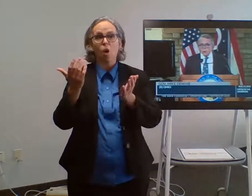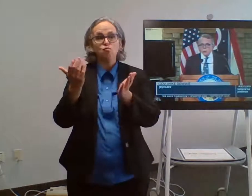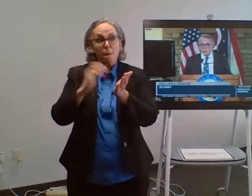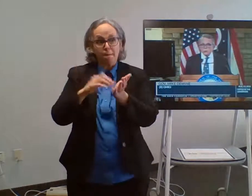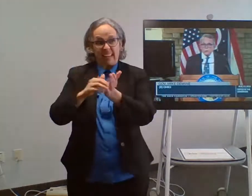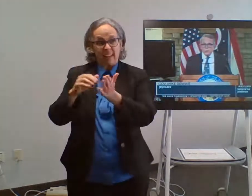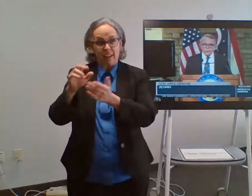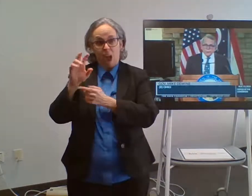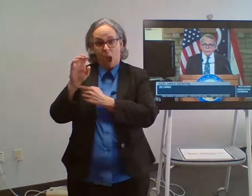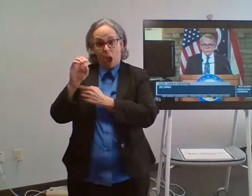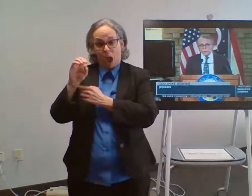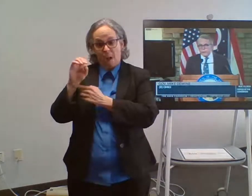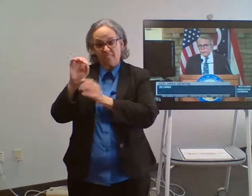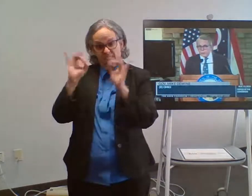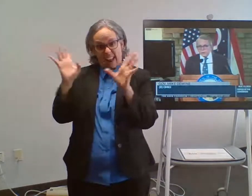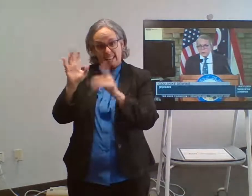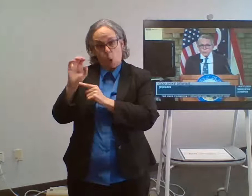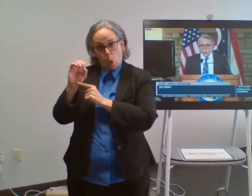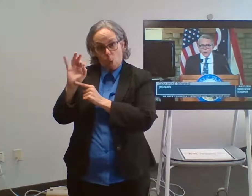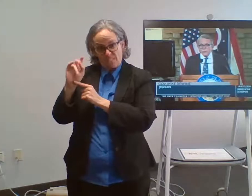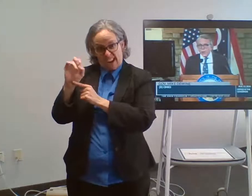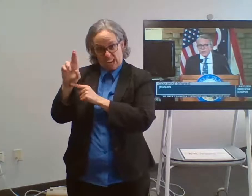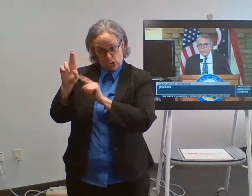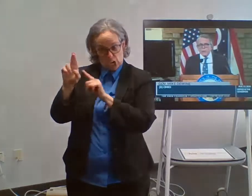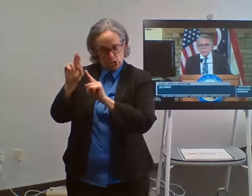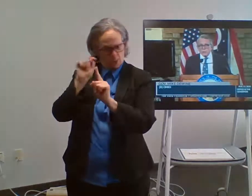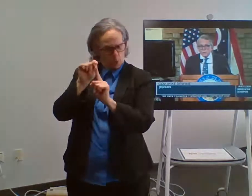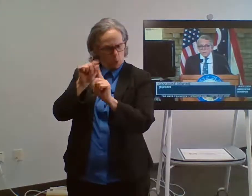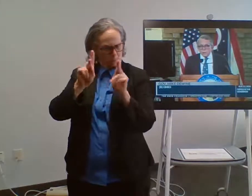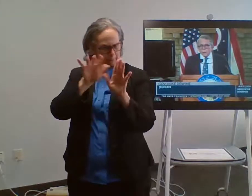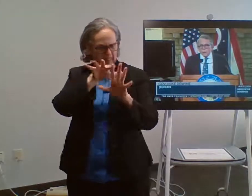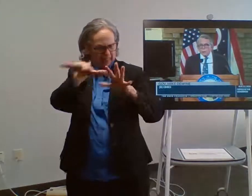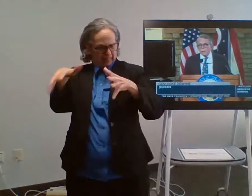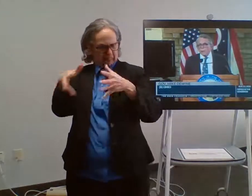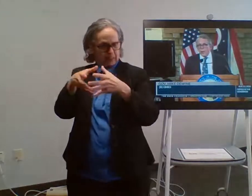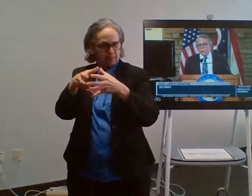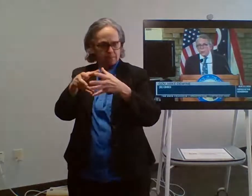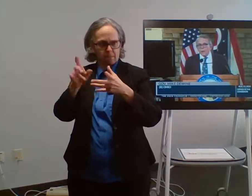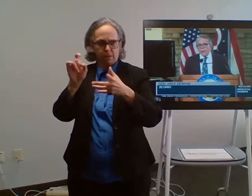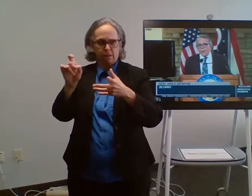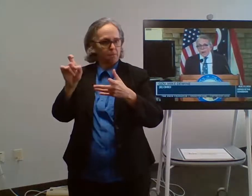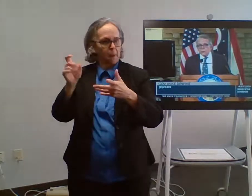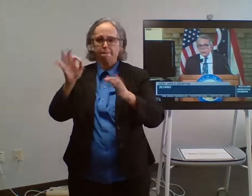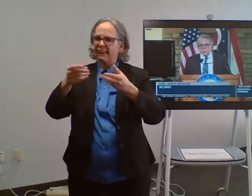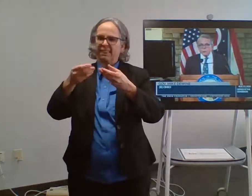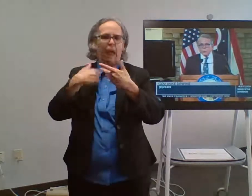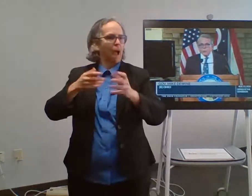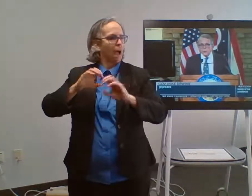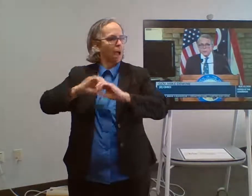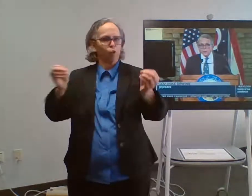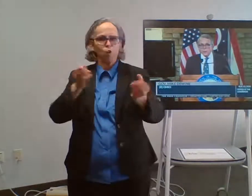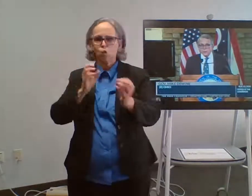has long ago lost it's usually his, right to have a gun. when they are found with a gun, in possession of a gun,